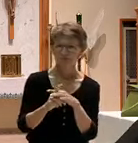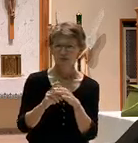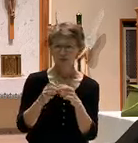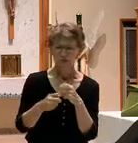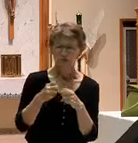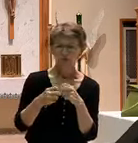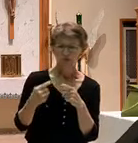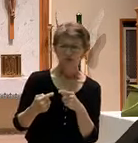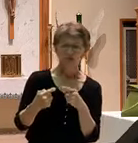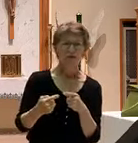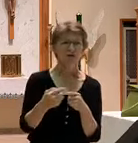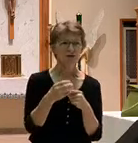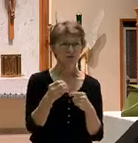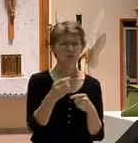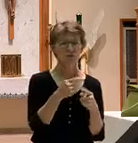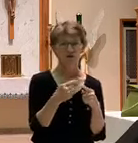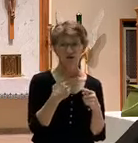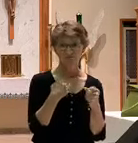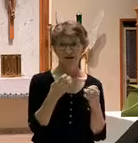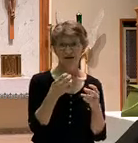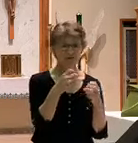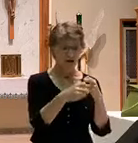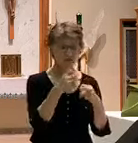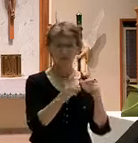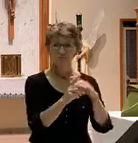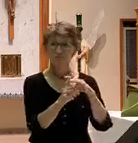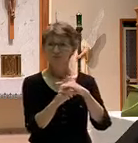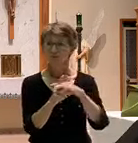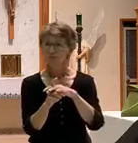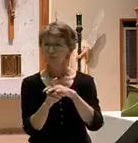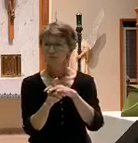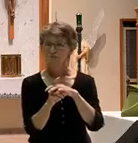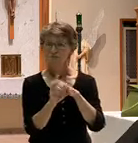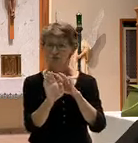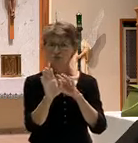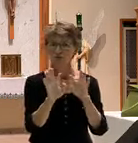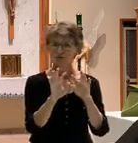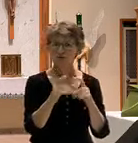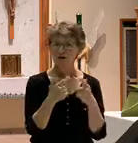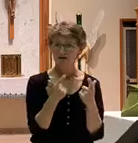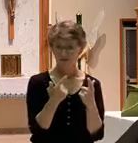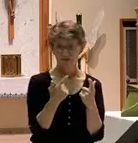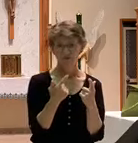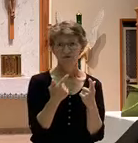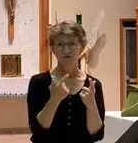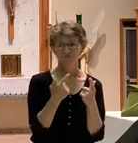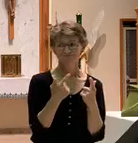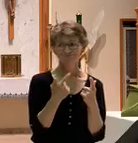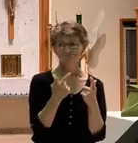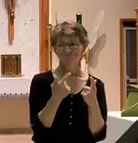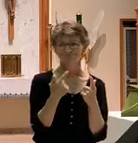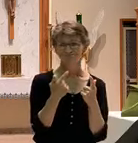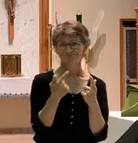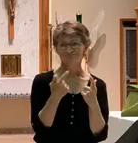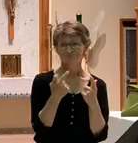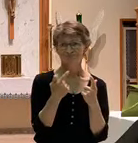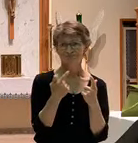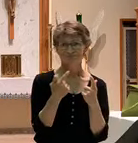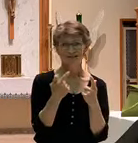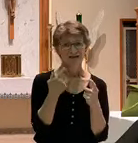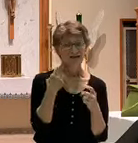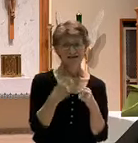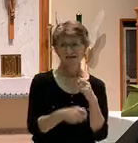family. When you're in the midst of difficulties like that and you can put a blank and insert whatever is in your life, a textbook answer